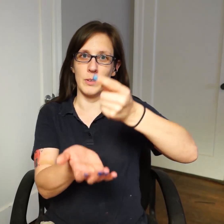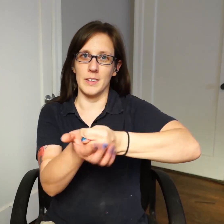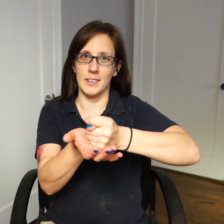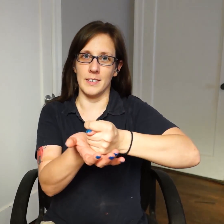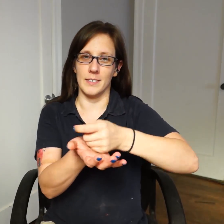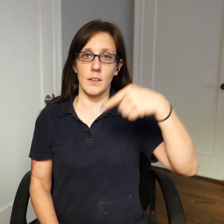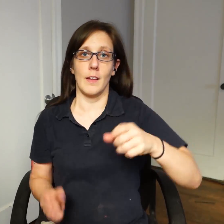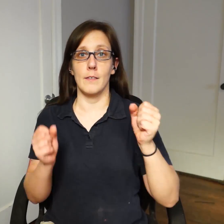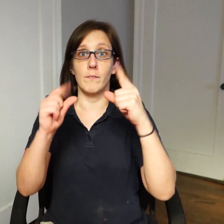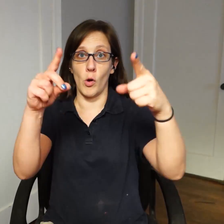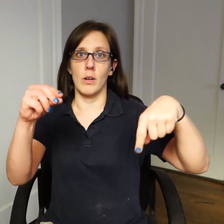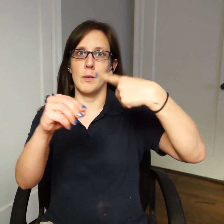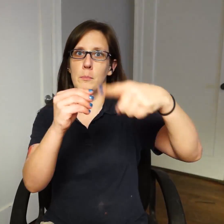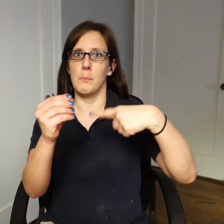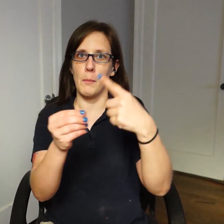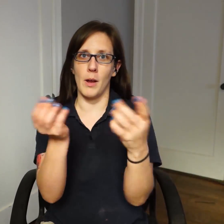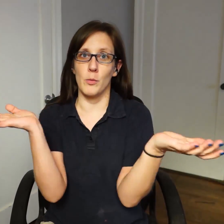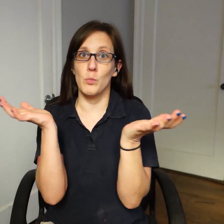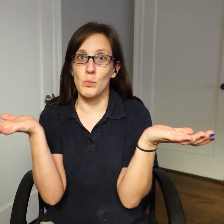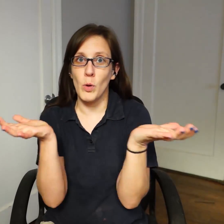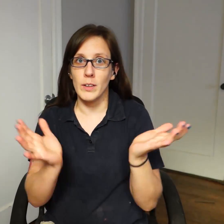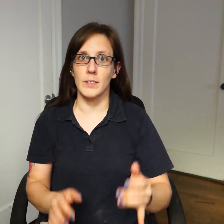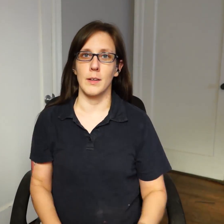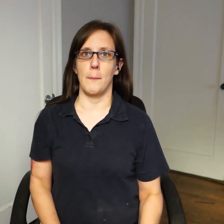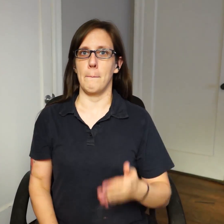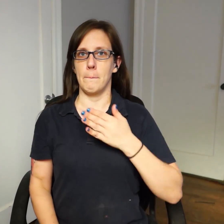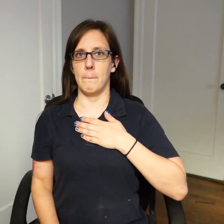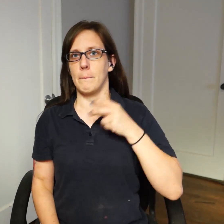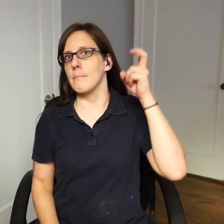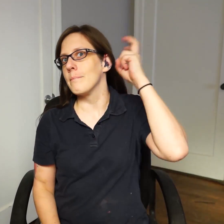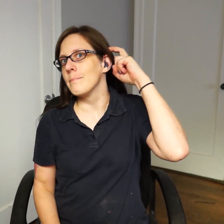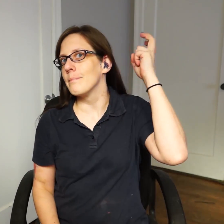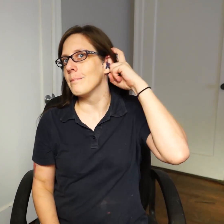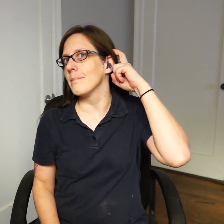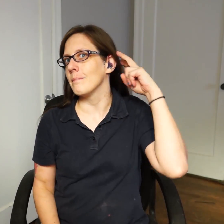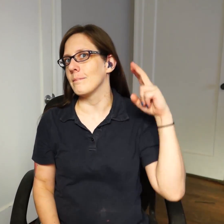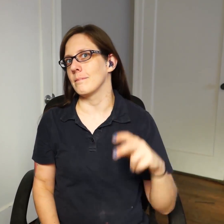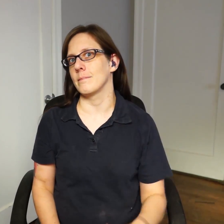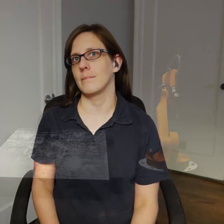AmputeeOT. This video is about my cochlear implant.